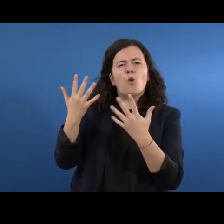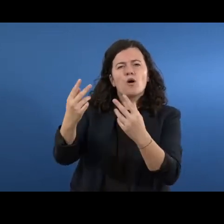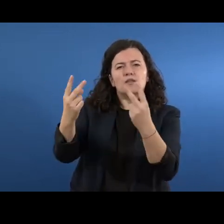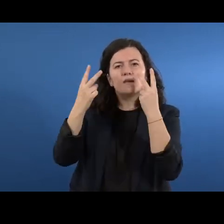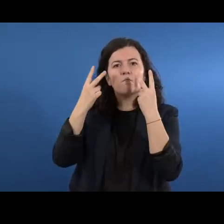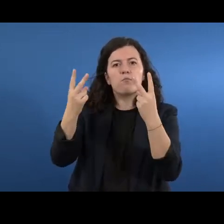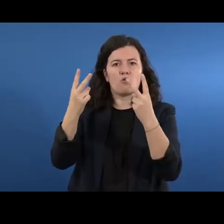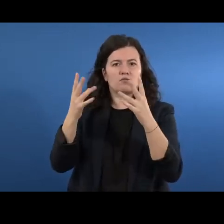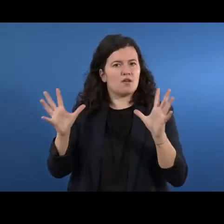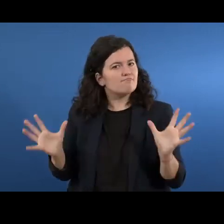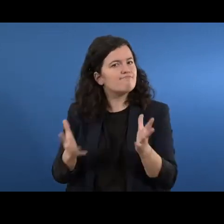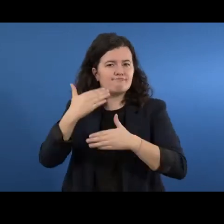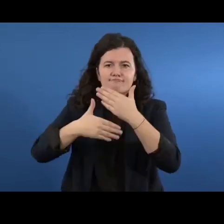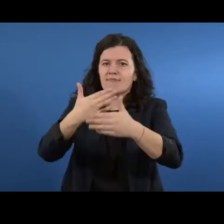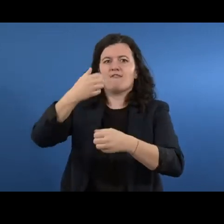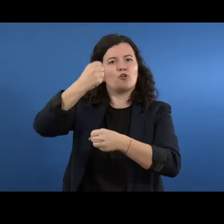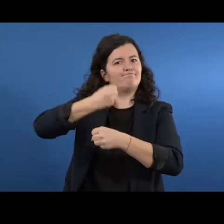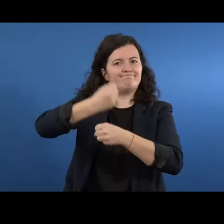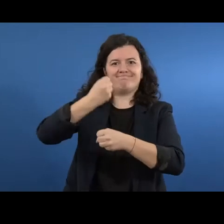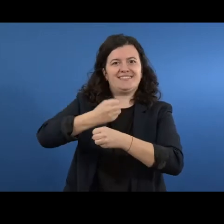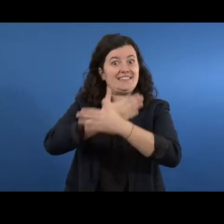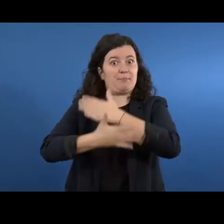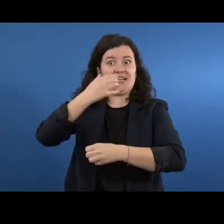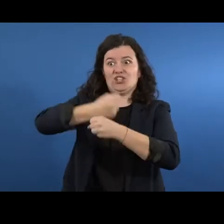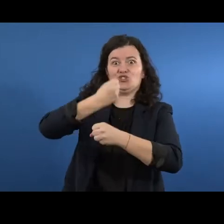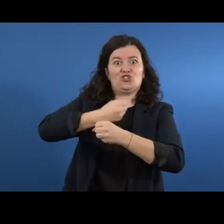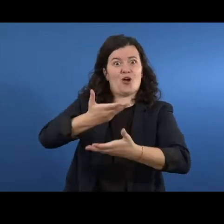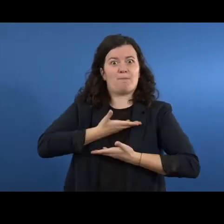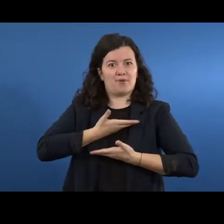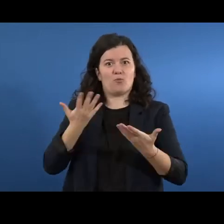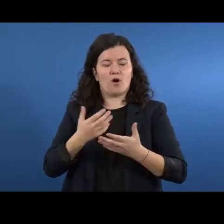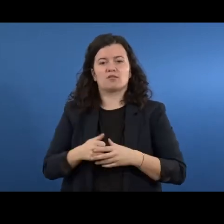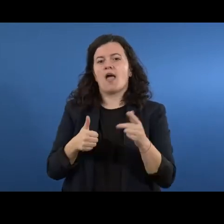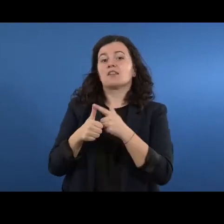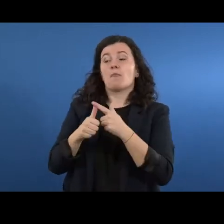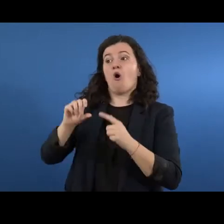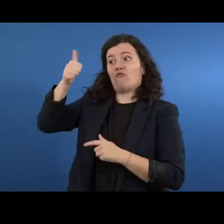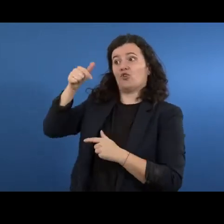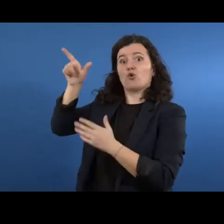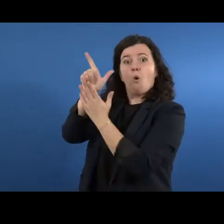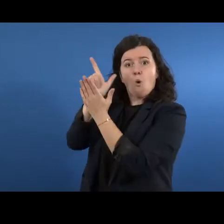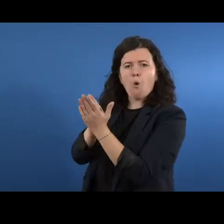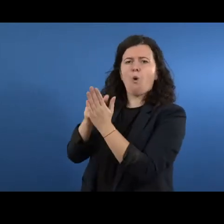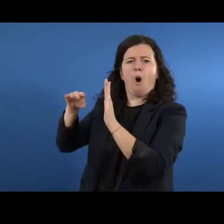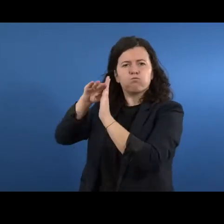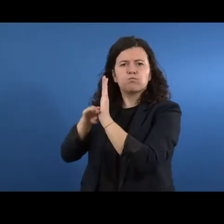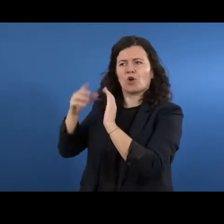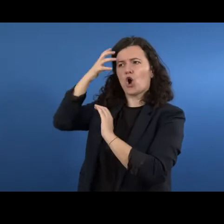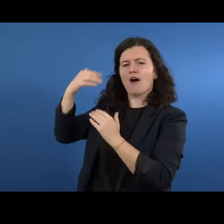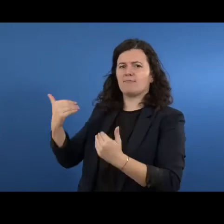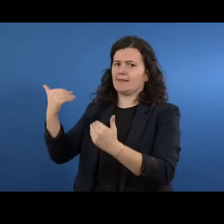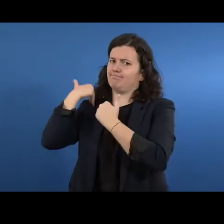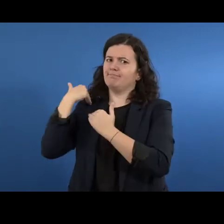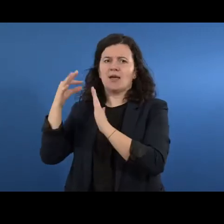disabilities? So we have enforcing or adopting laws and regulations, so more the government side, and